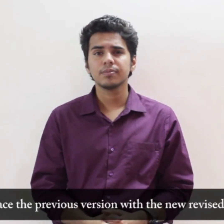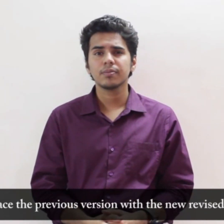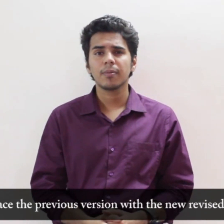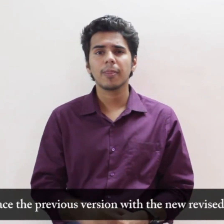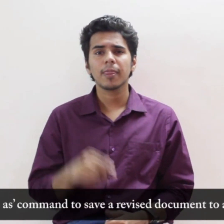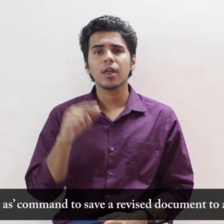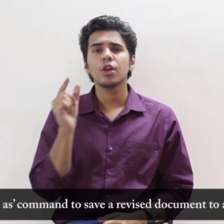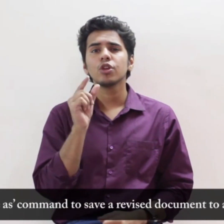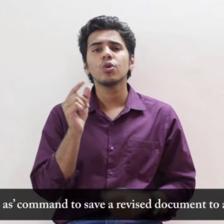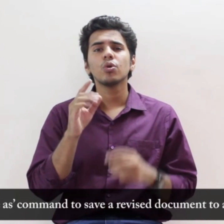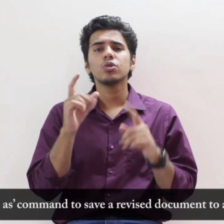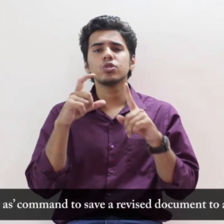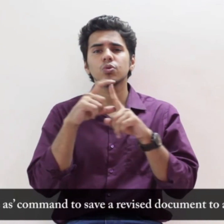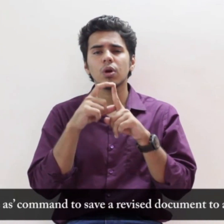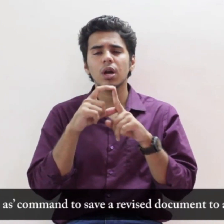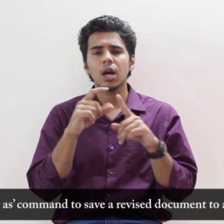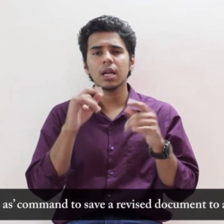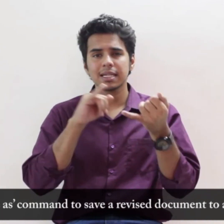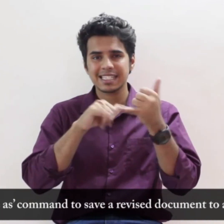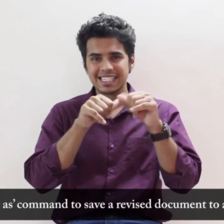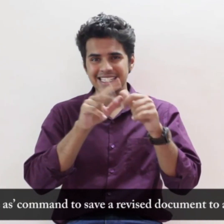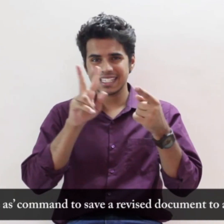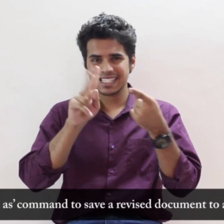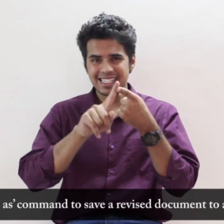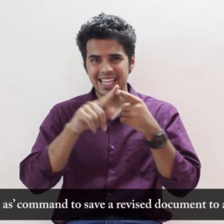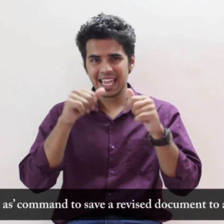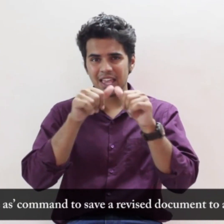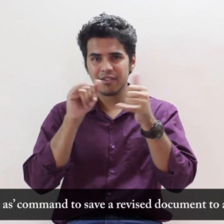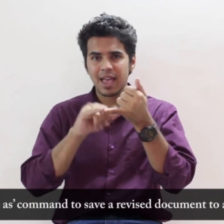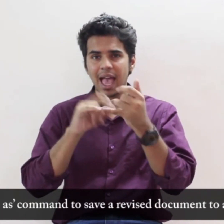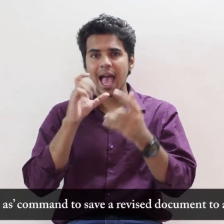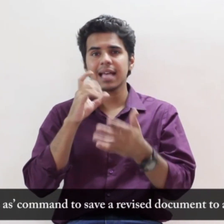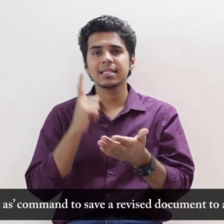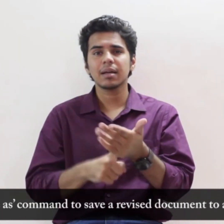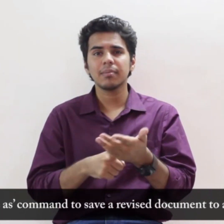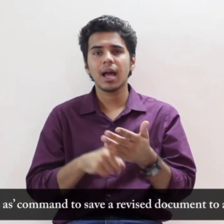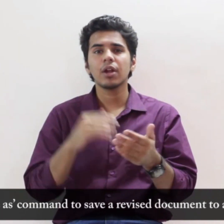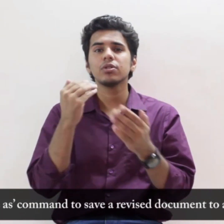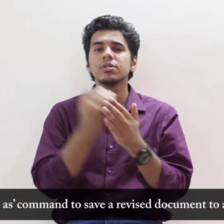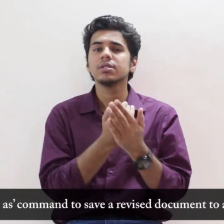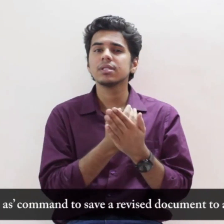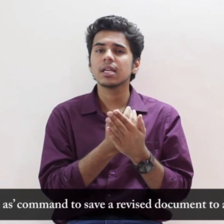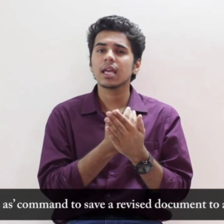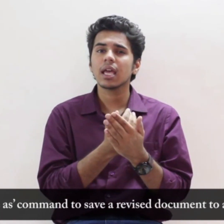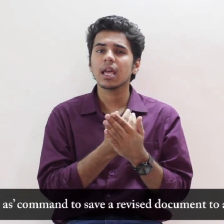Use the Save As command to save a revised document to a new name.